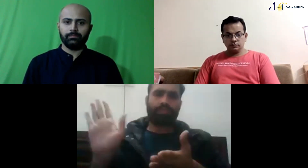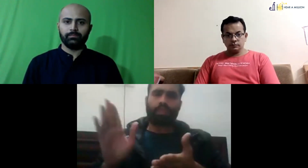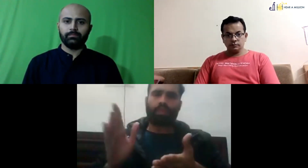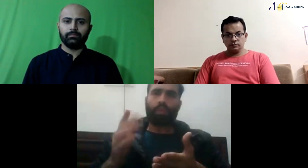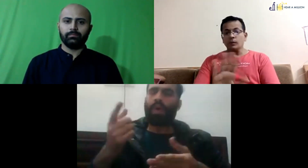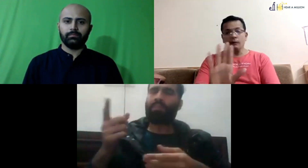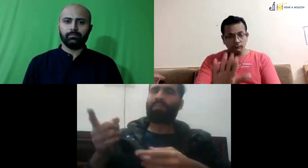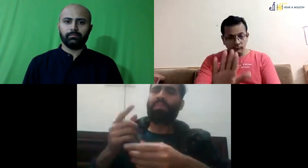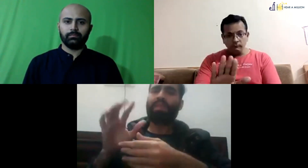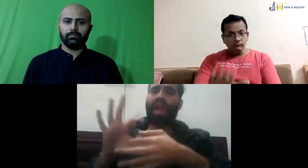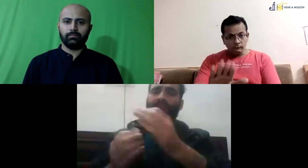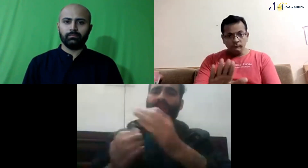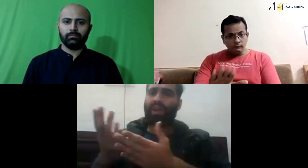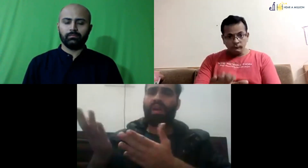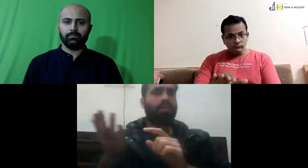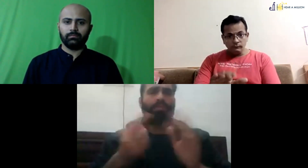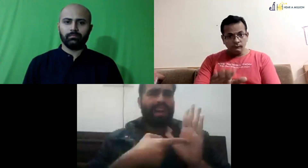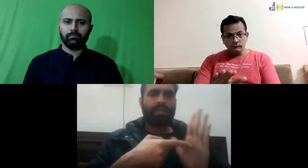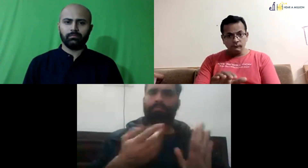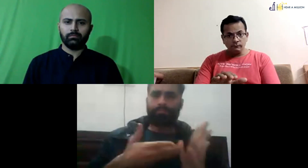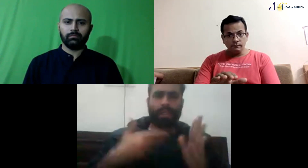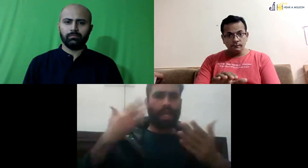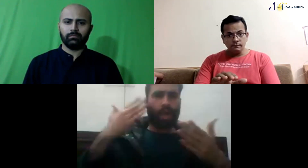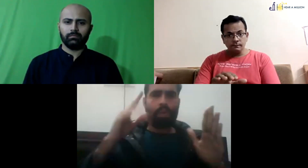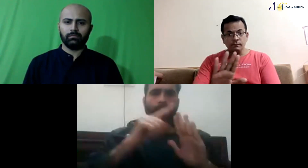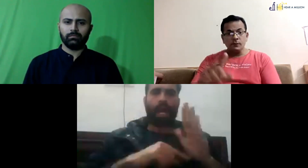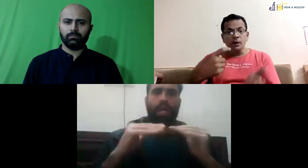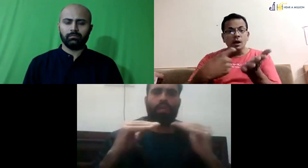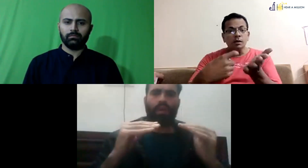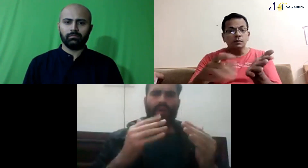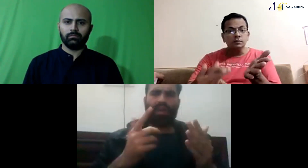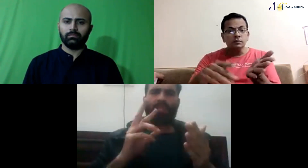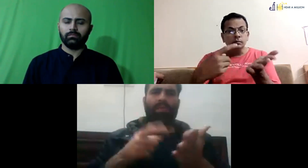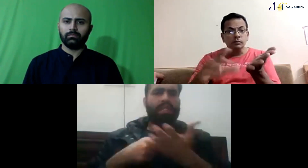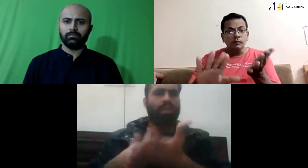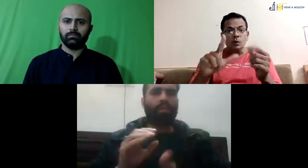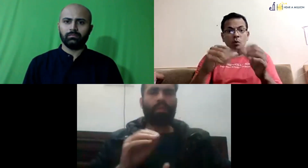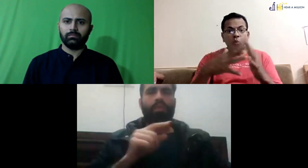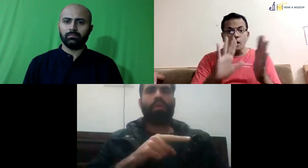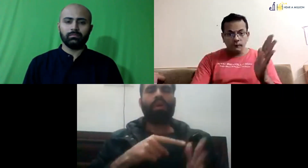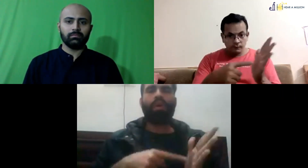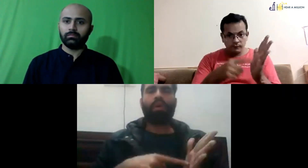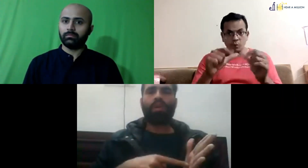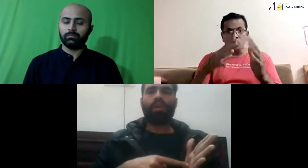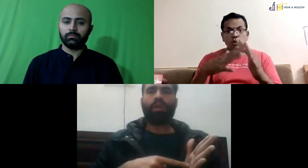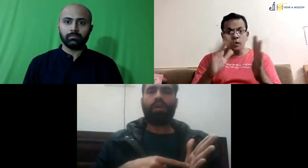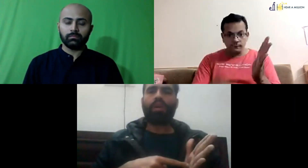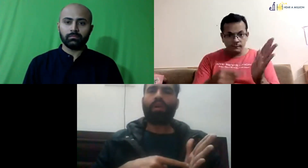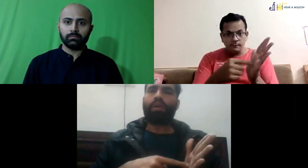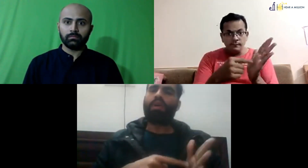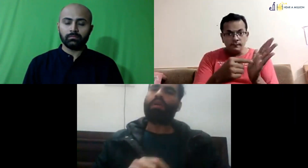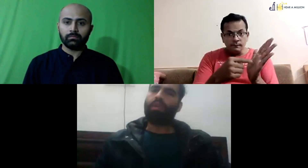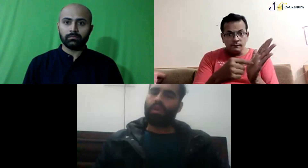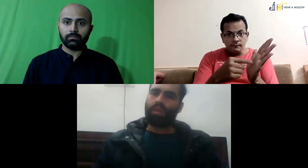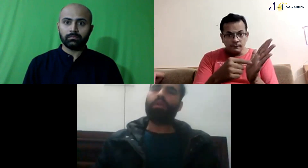in a private. We don't know about the private people are private don't know about the private or not don't know about the policy. So